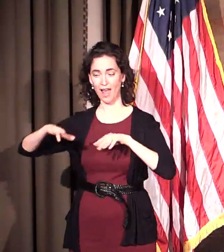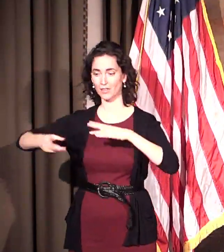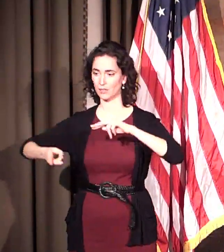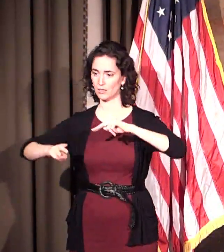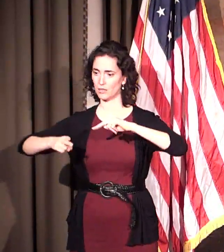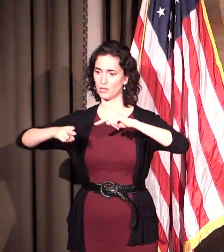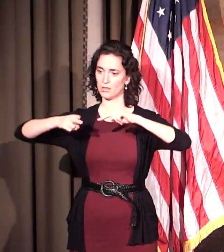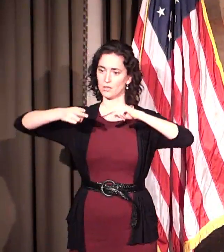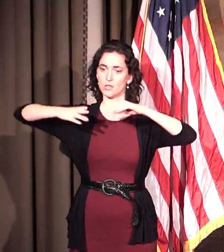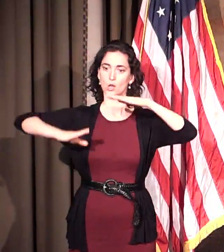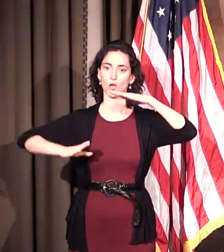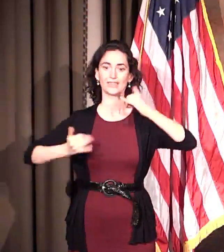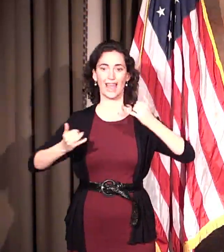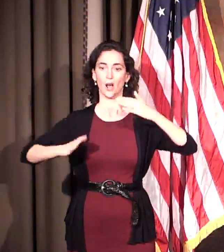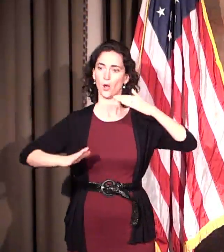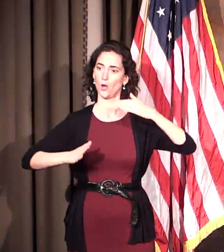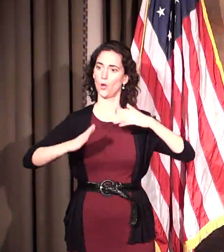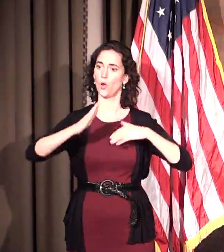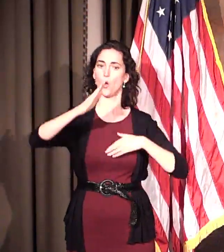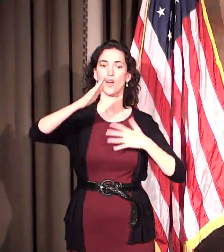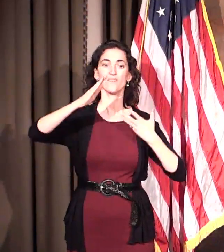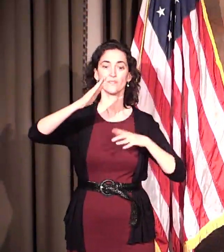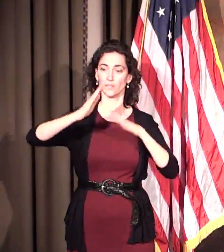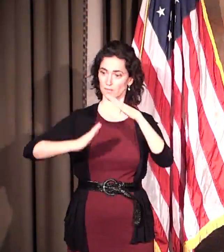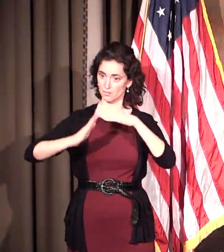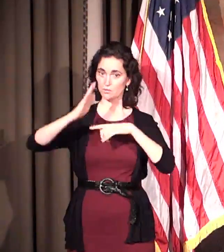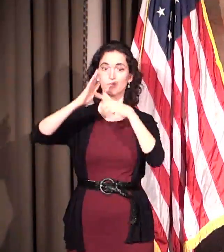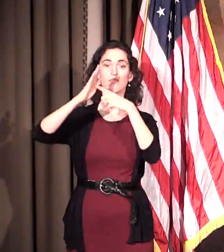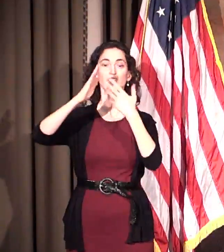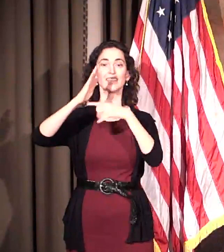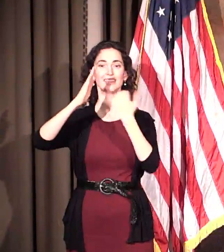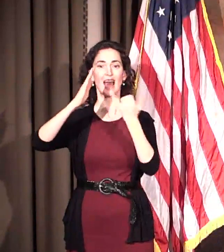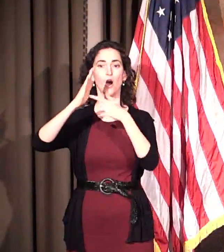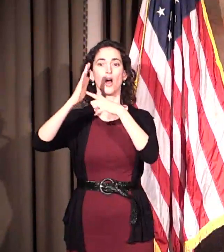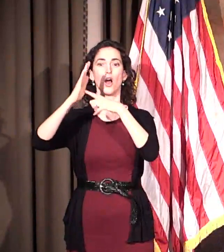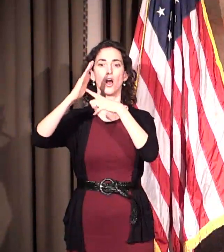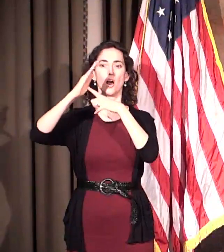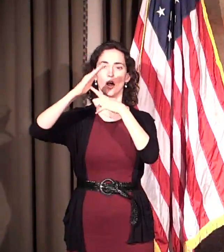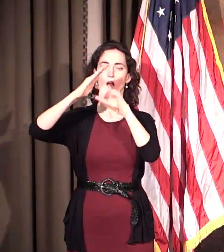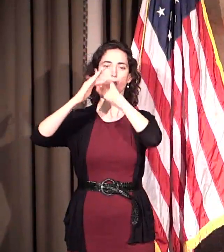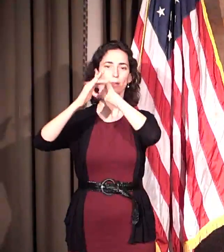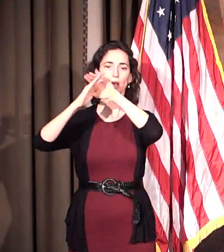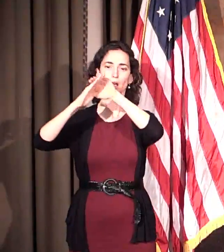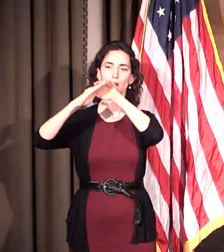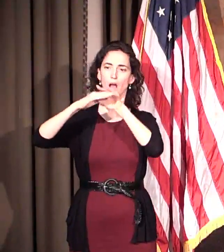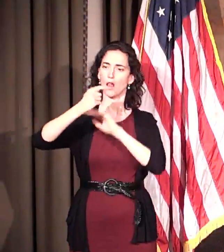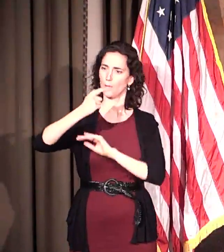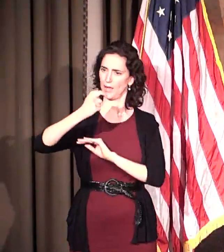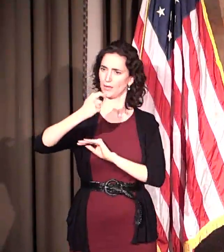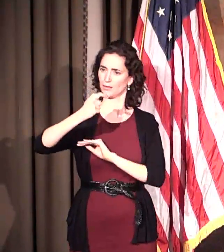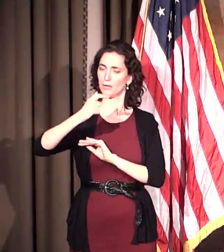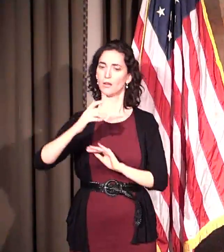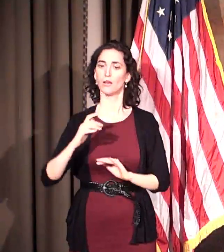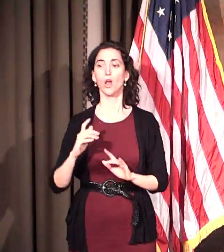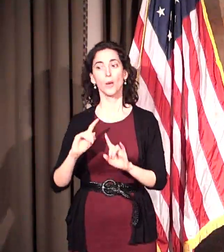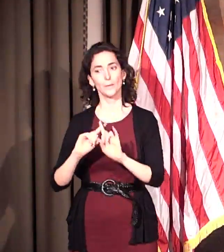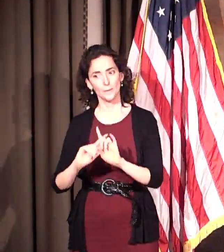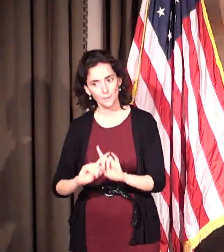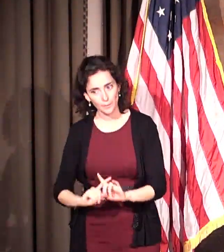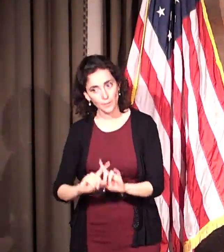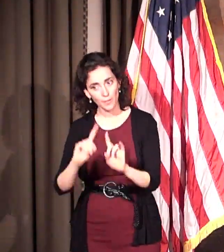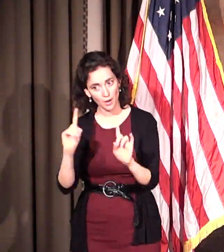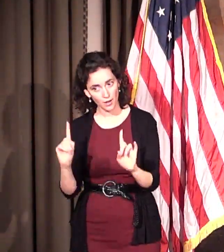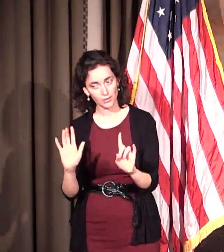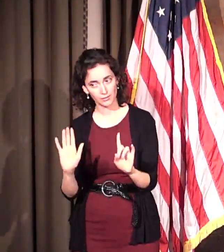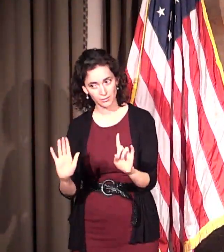are now going in the right trajectory, meaning the cases are coming down a little bit. I say that with a little bit of a caveat